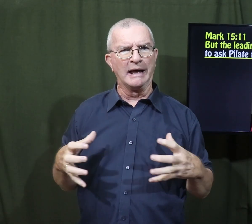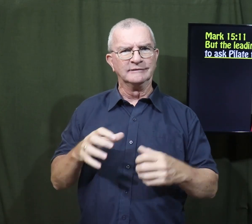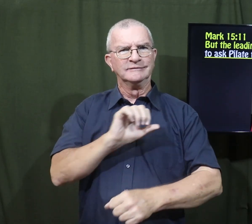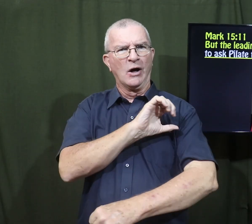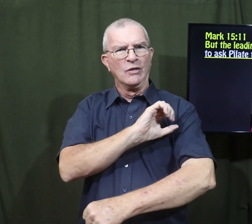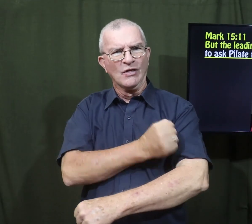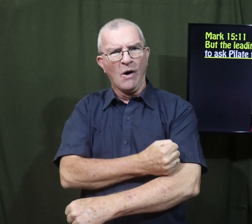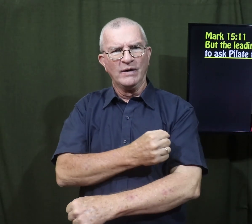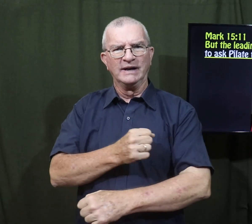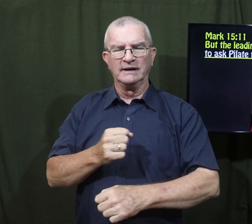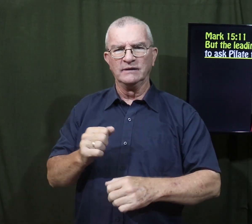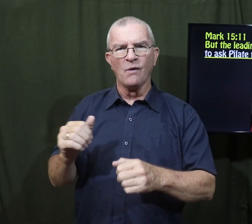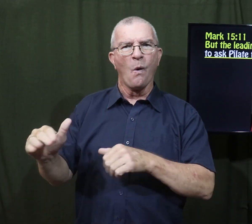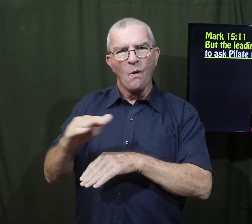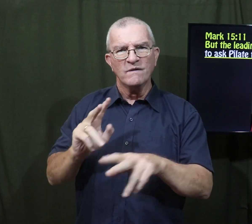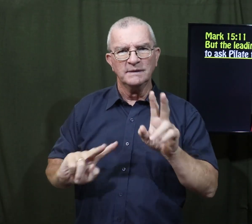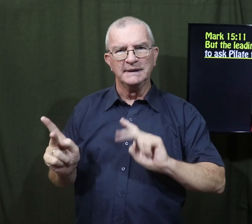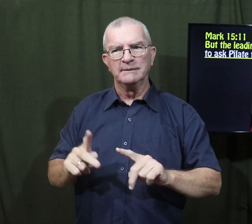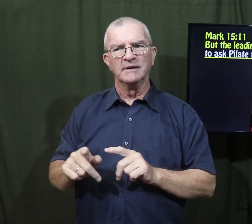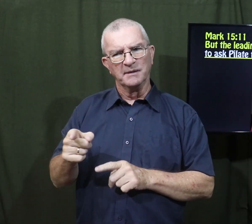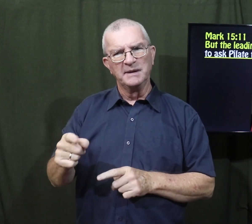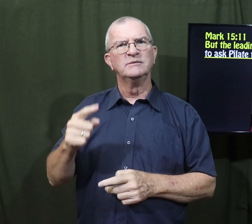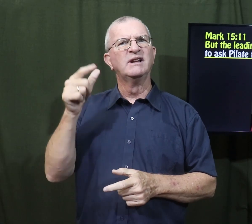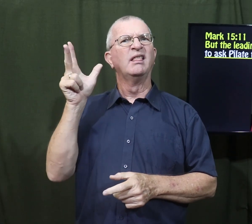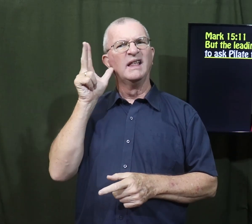Pharisees. They had a lot of authority.